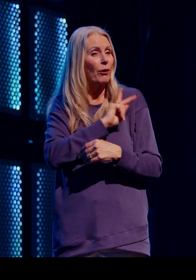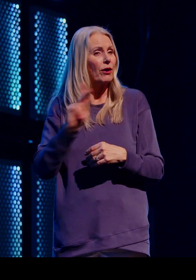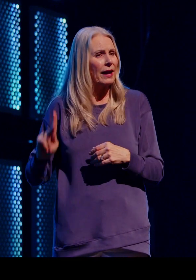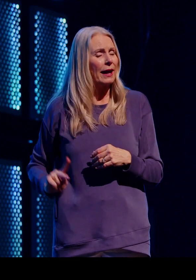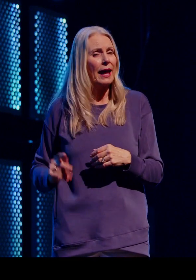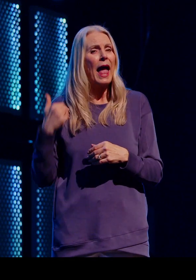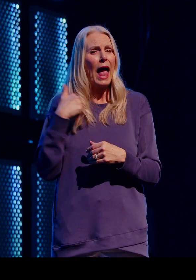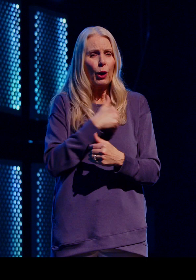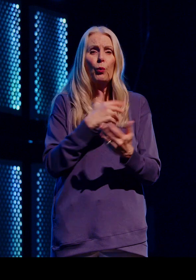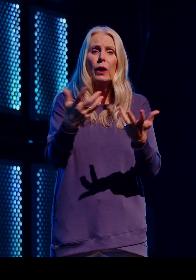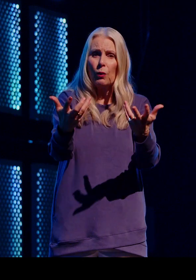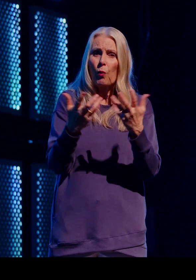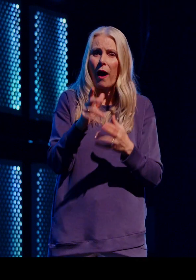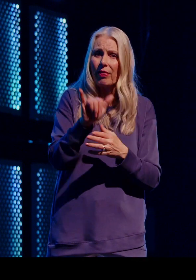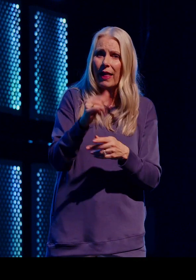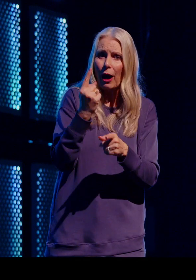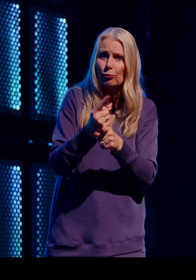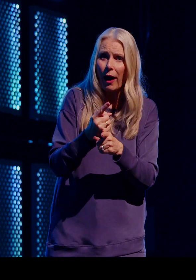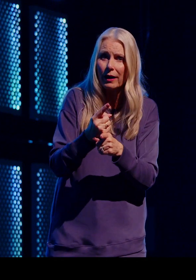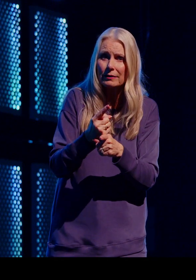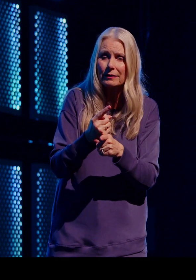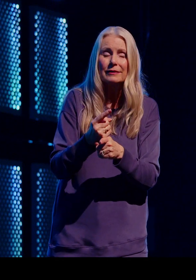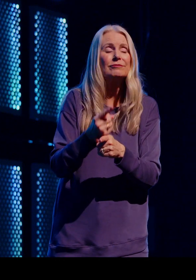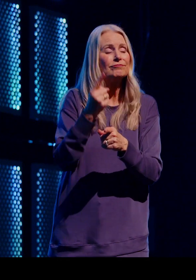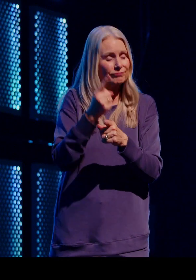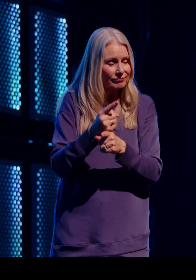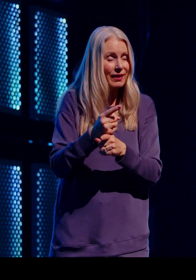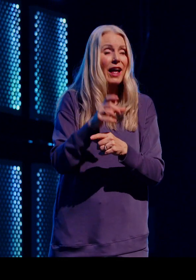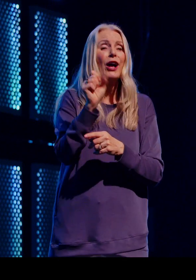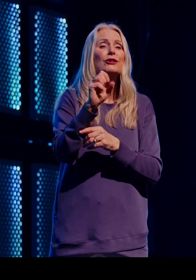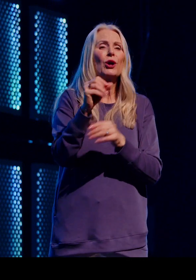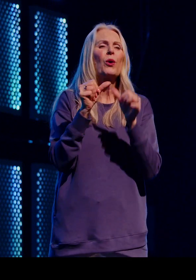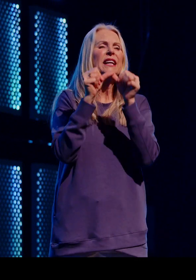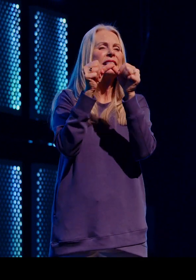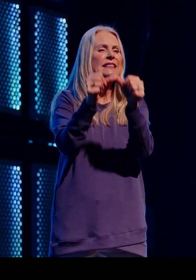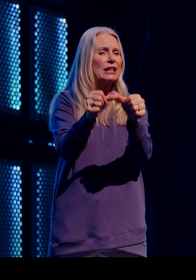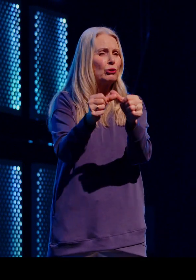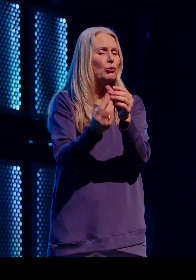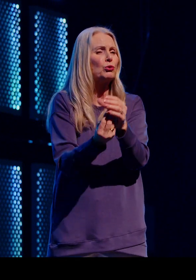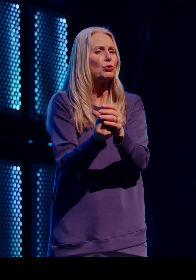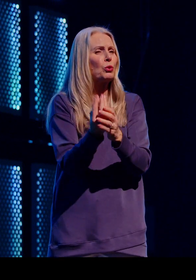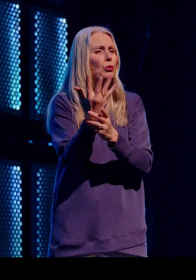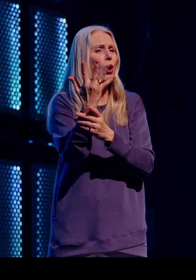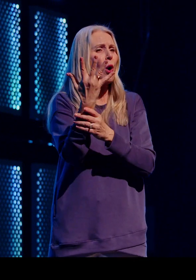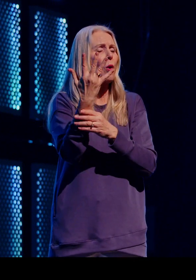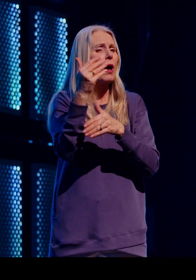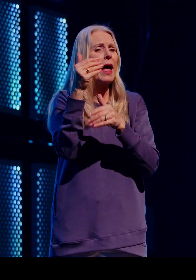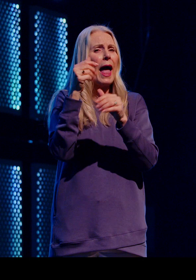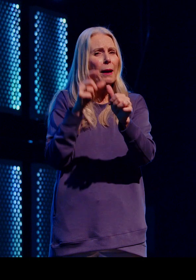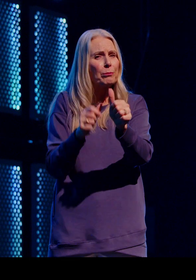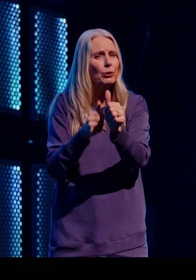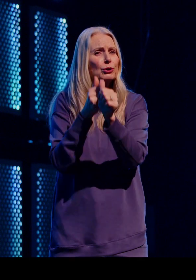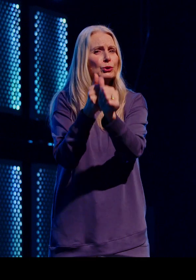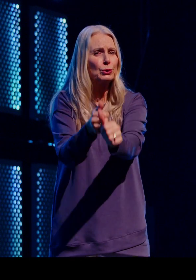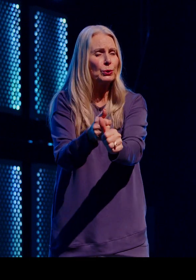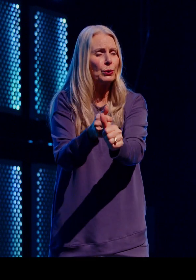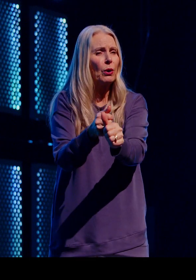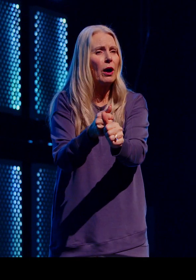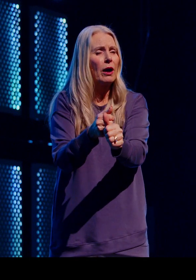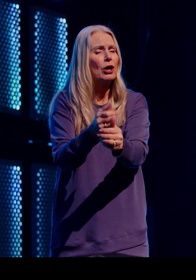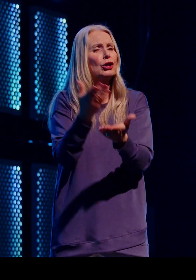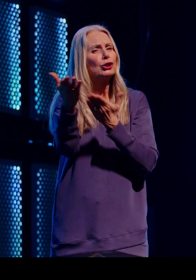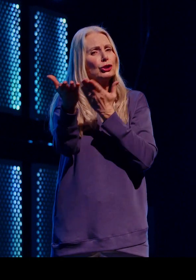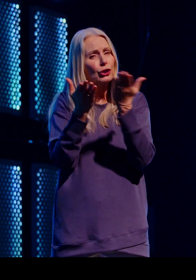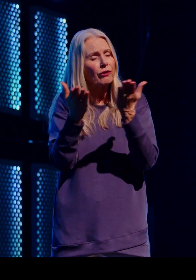church? Yes. Well, let us continue to carry on in our growth and our pursuit of serving our faithful, humble King with faithful,